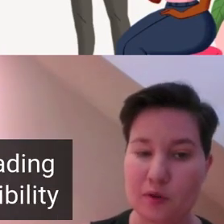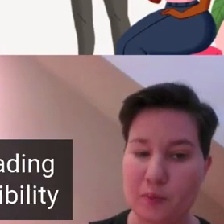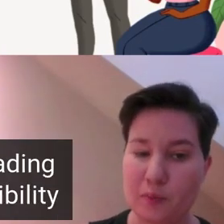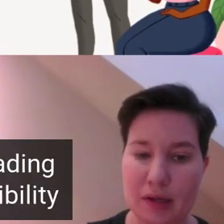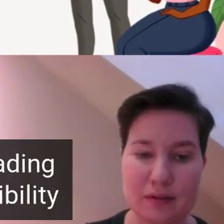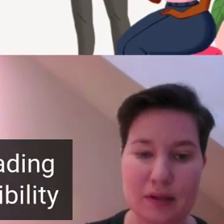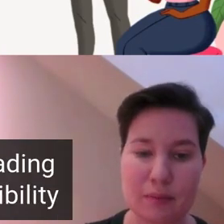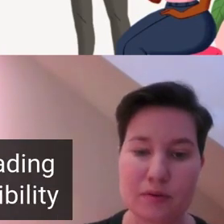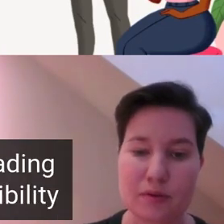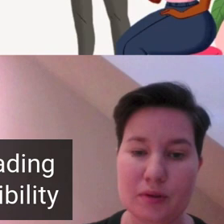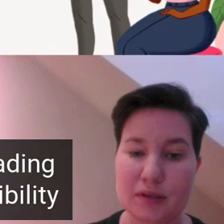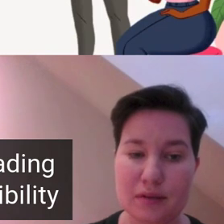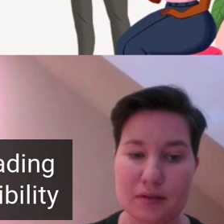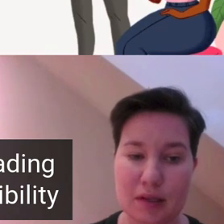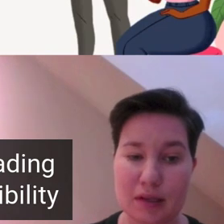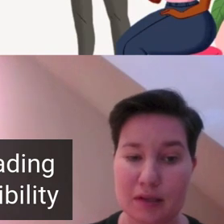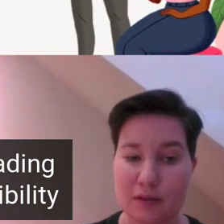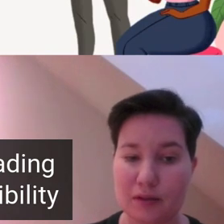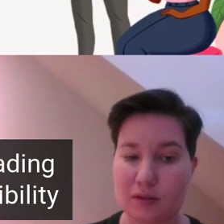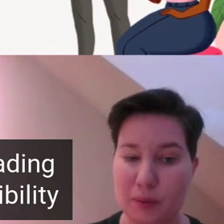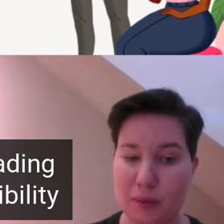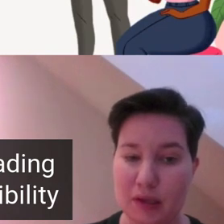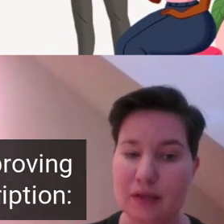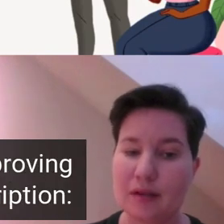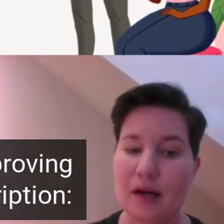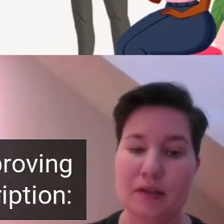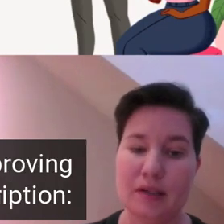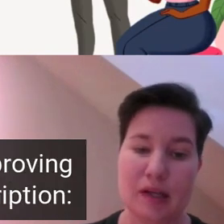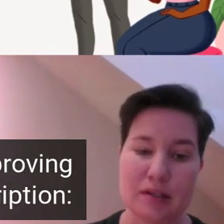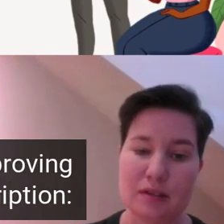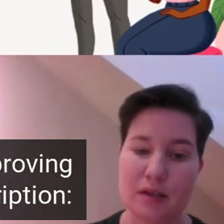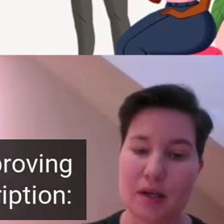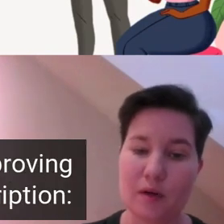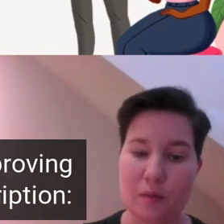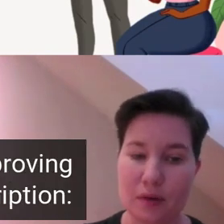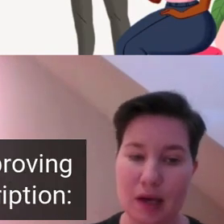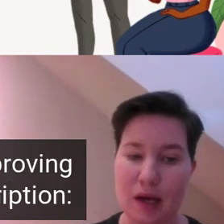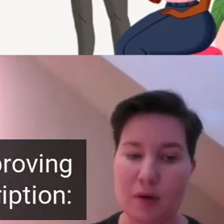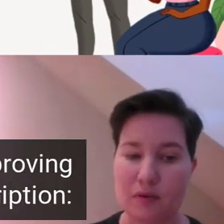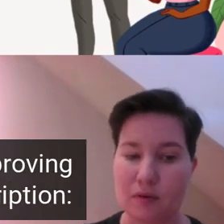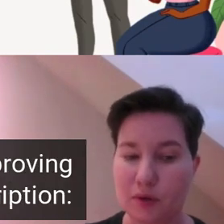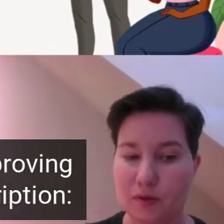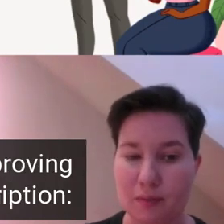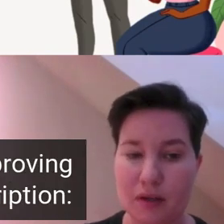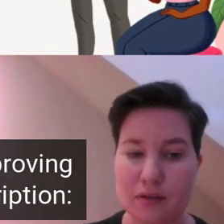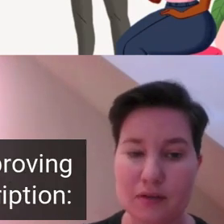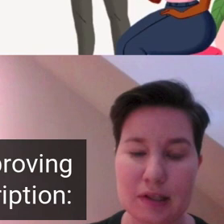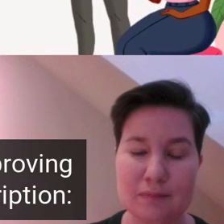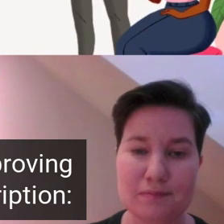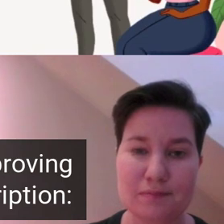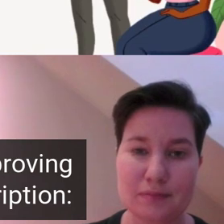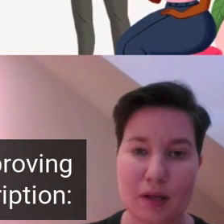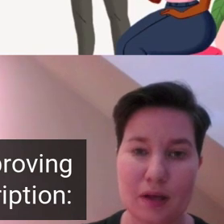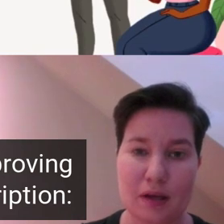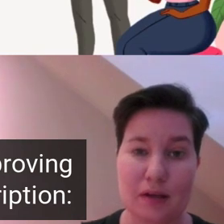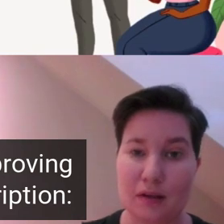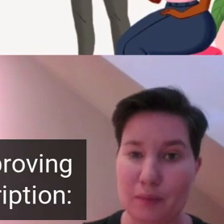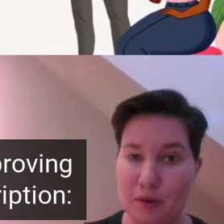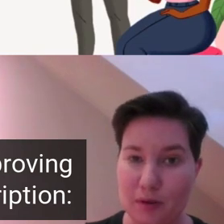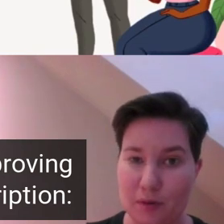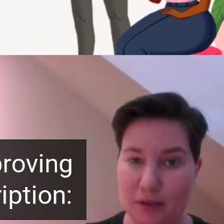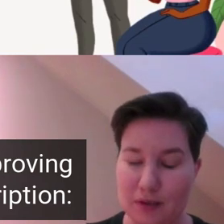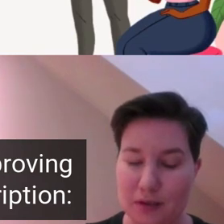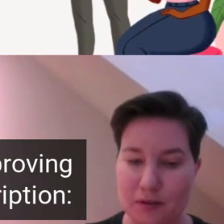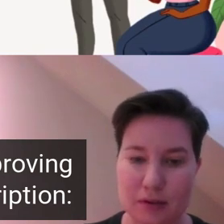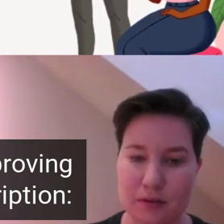dedicated to spreading disabled students' insight into accessibility in higher education with the aim of improving policy. Let me